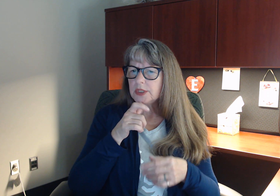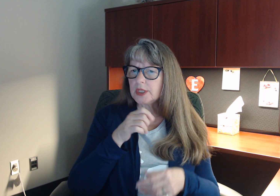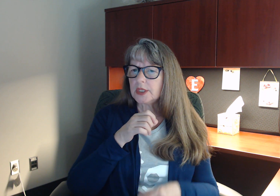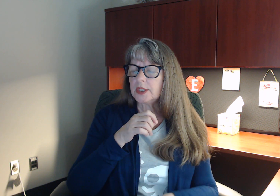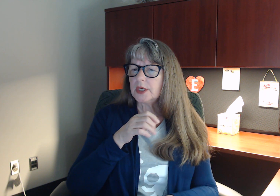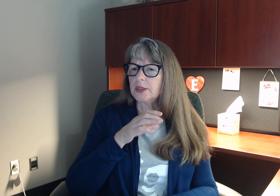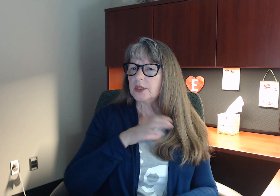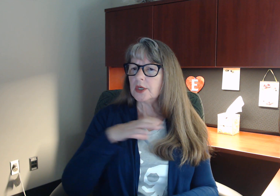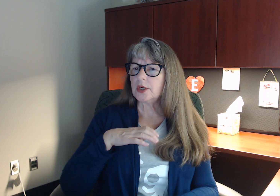the